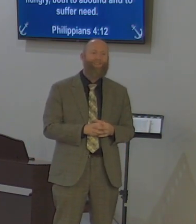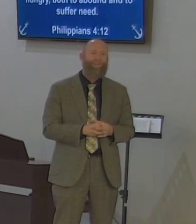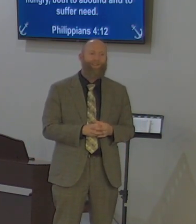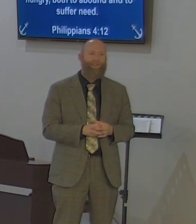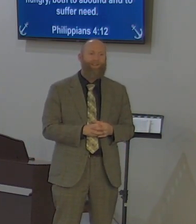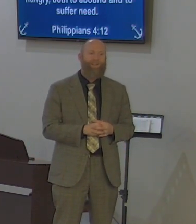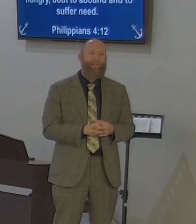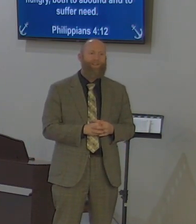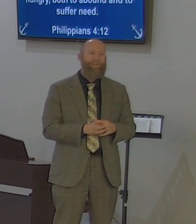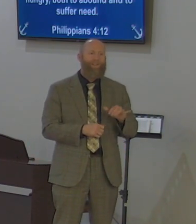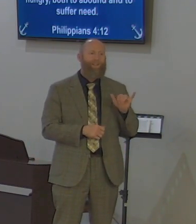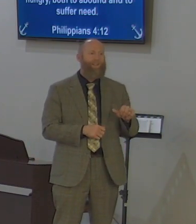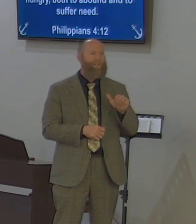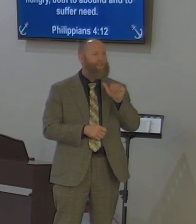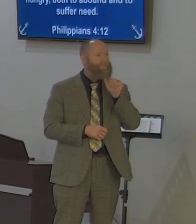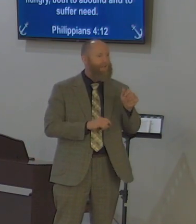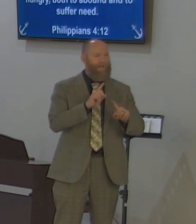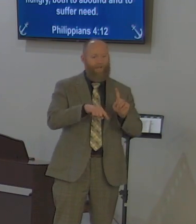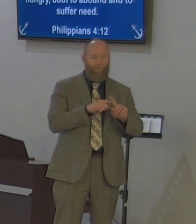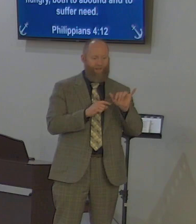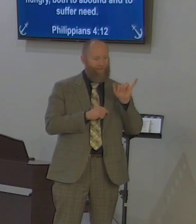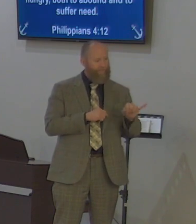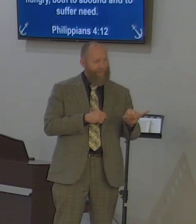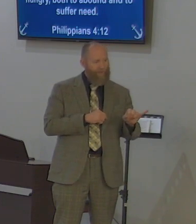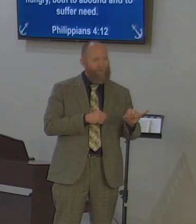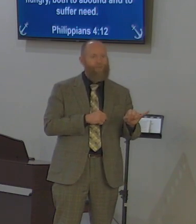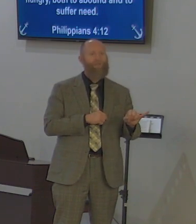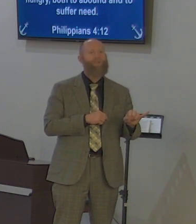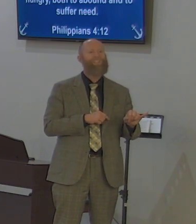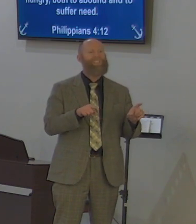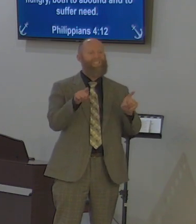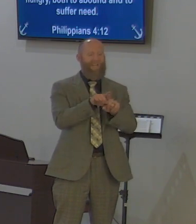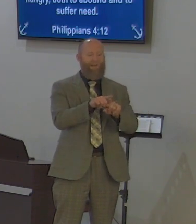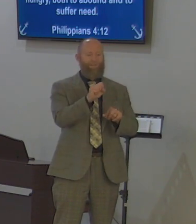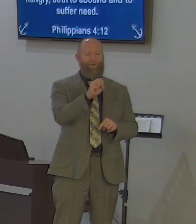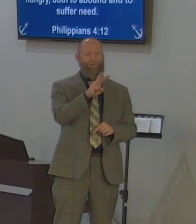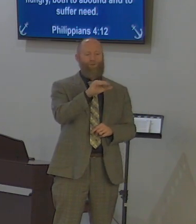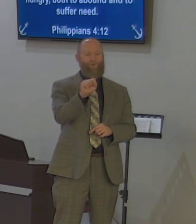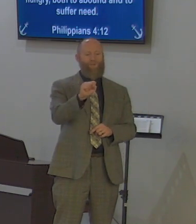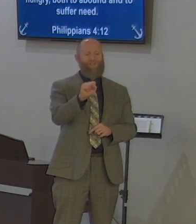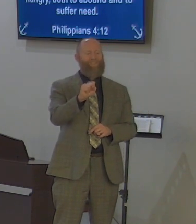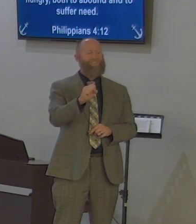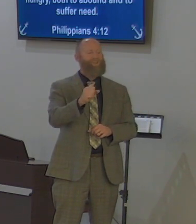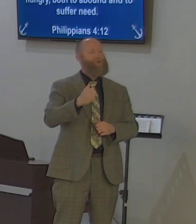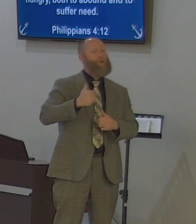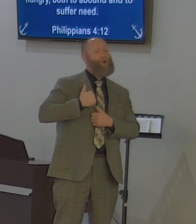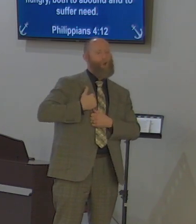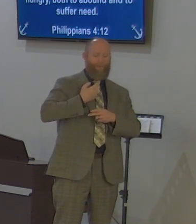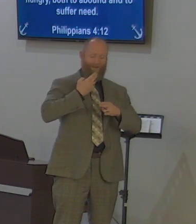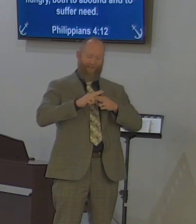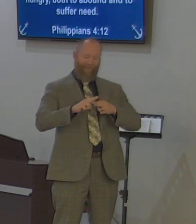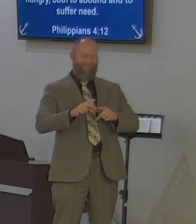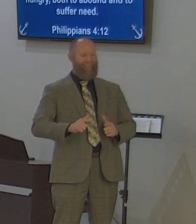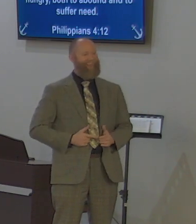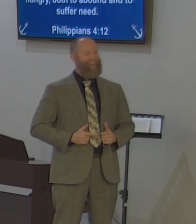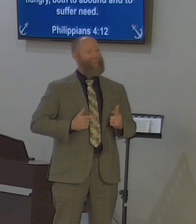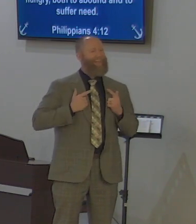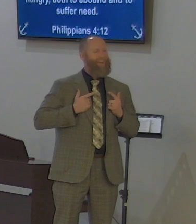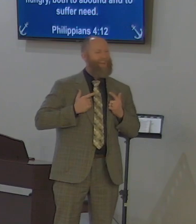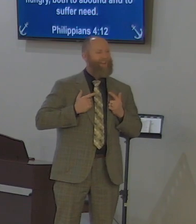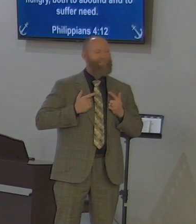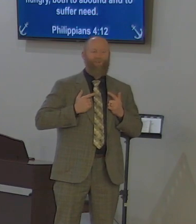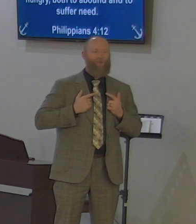That's not what this is. This is not the Swiss Army knife of life. This is a lesson about about who we